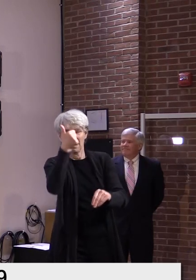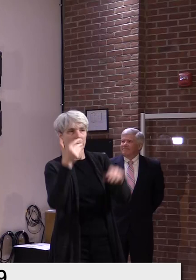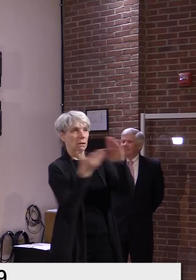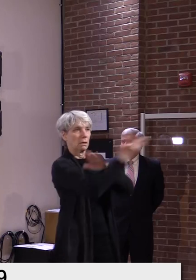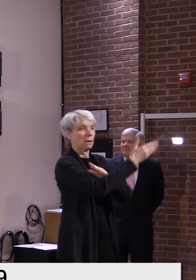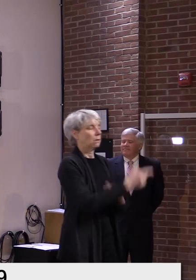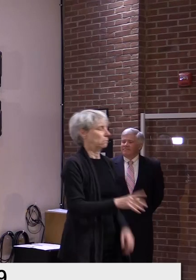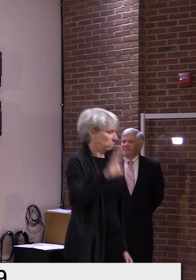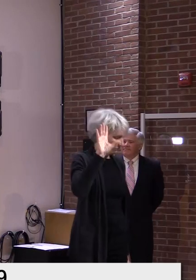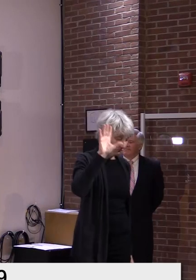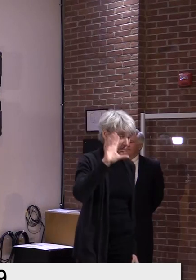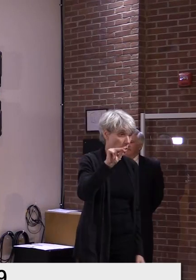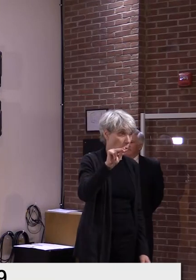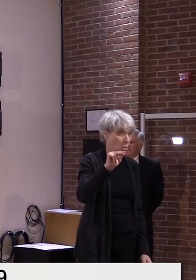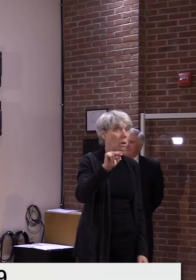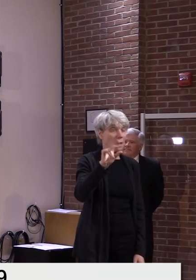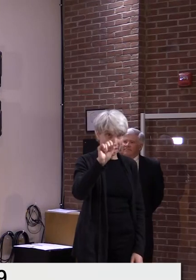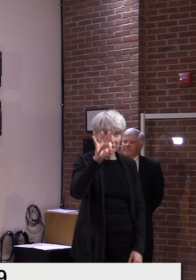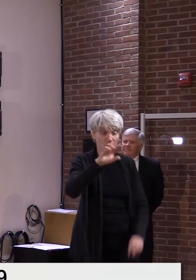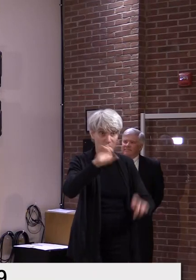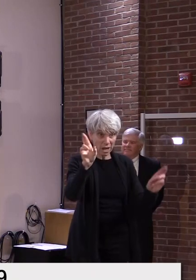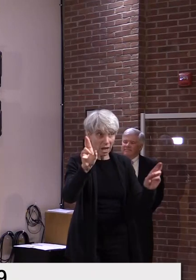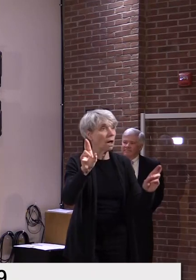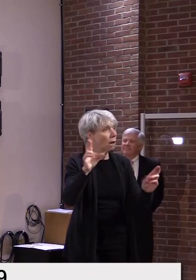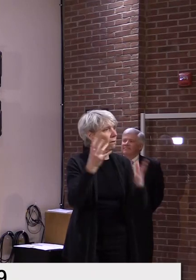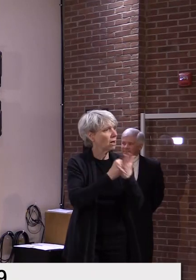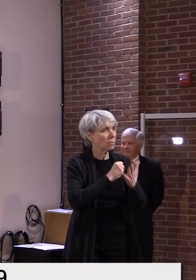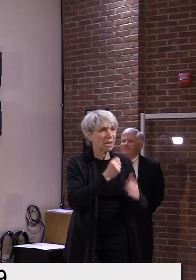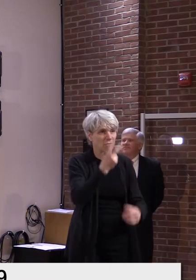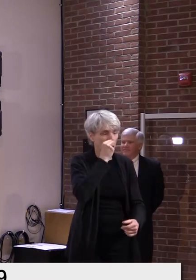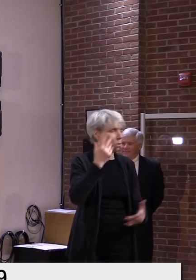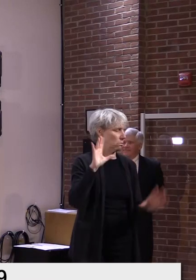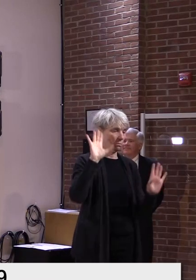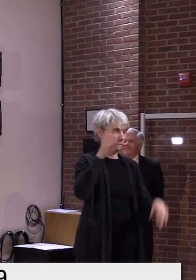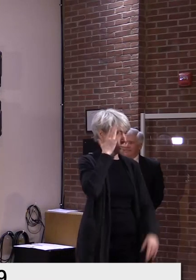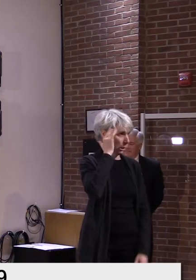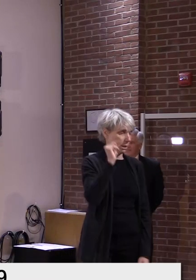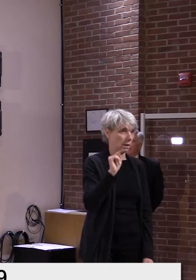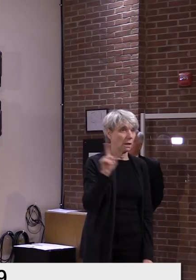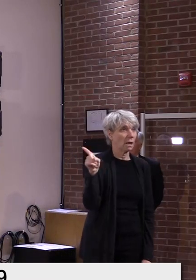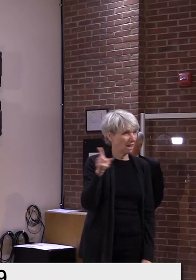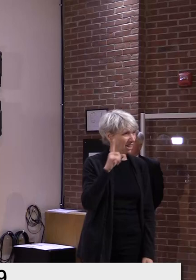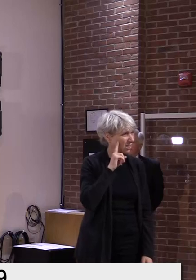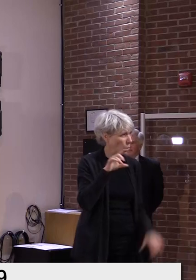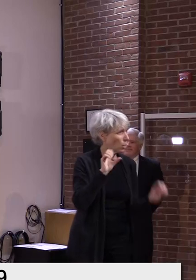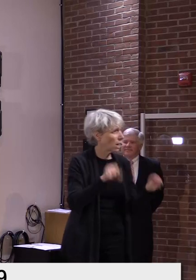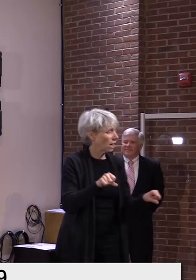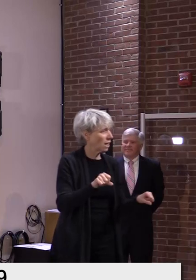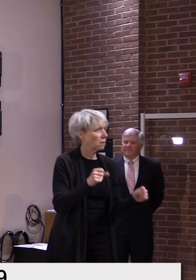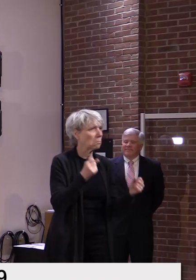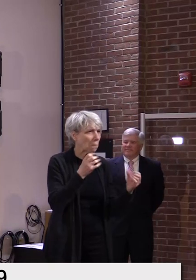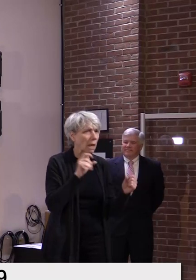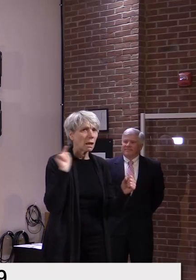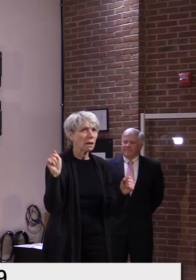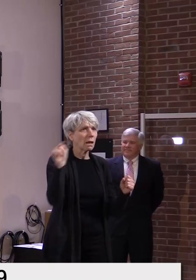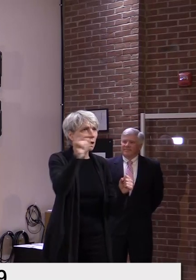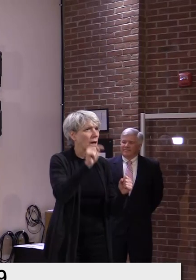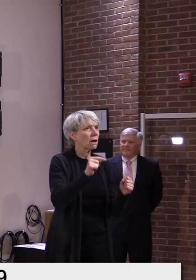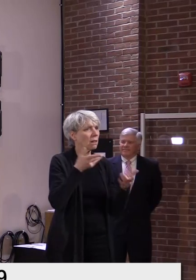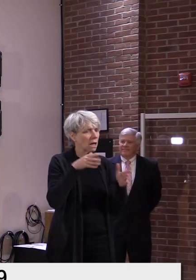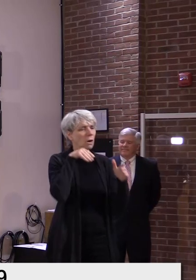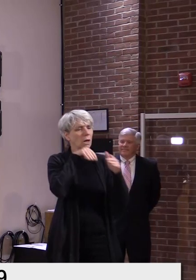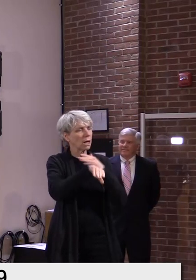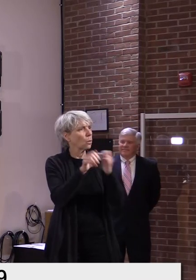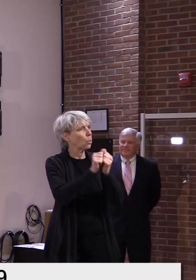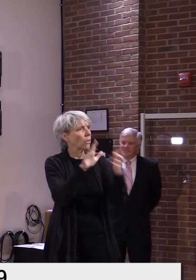it. What do you say to folks like that? Well, I think you can in some cases. We are, you know, we have many walk-in clinics, and I know